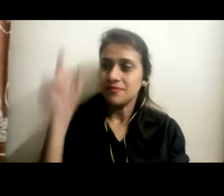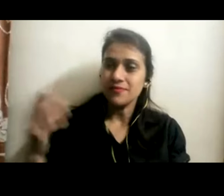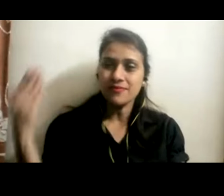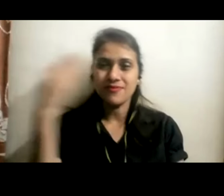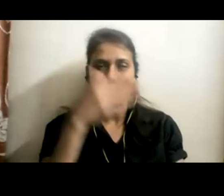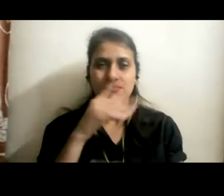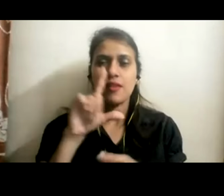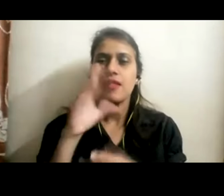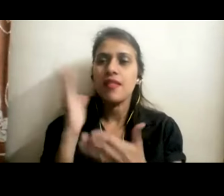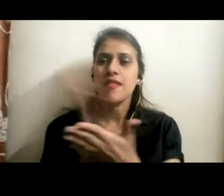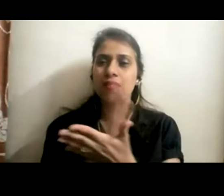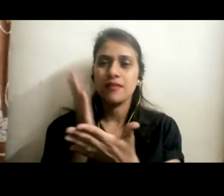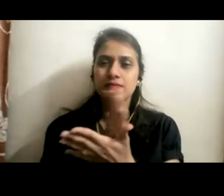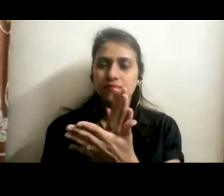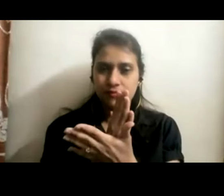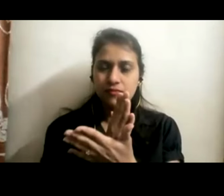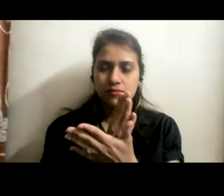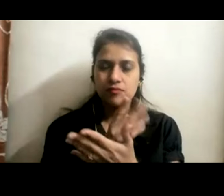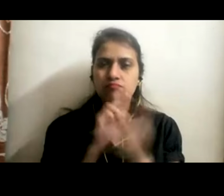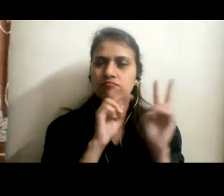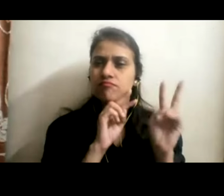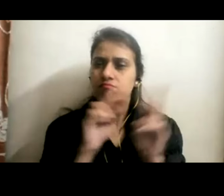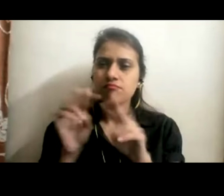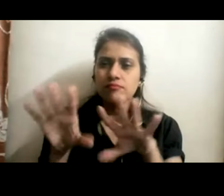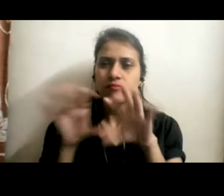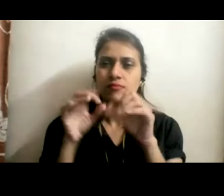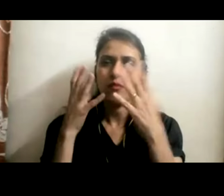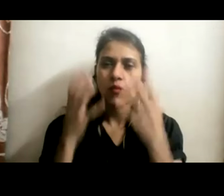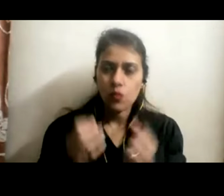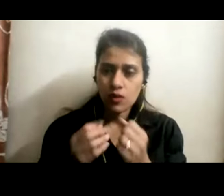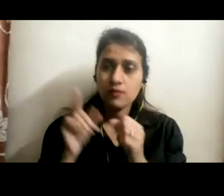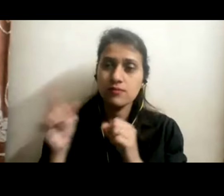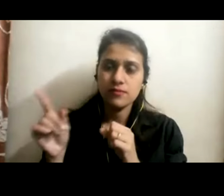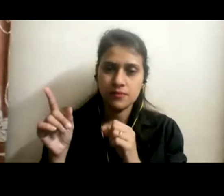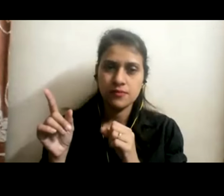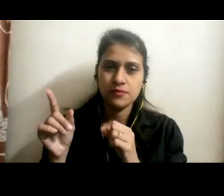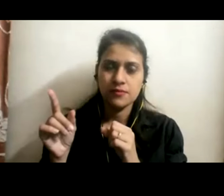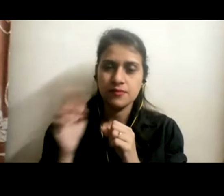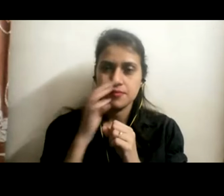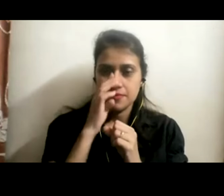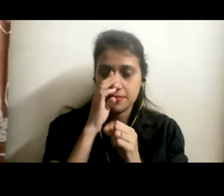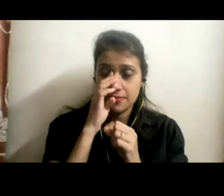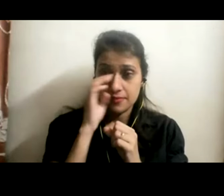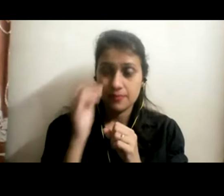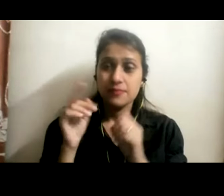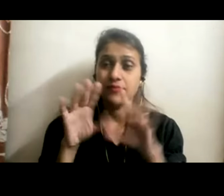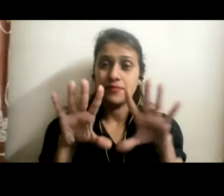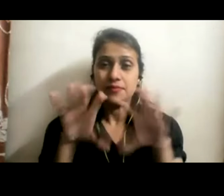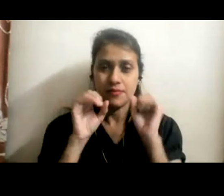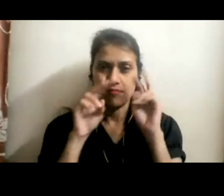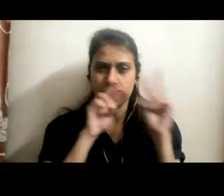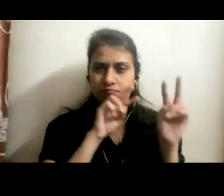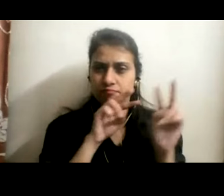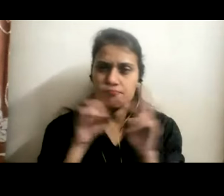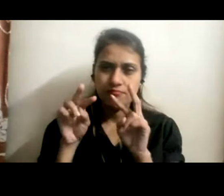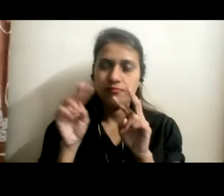library, a schedule would tell, maybe a schedule an observation an observation schedule would say,